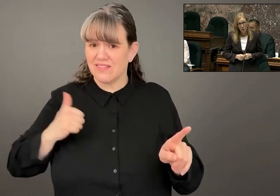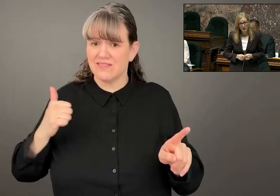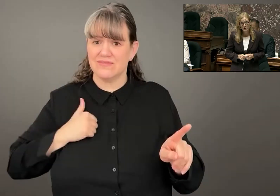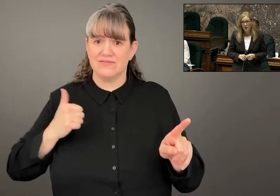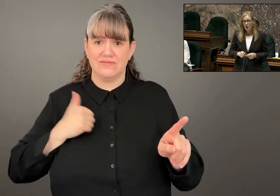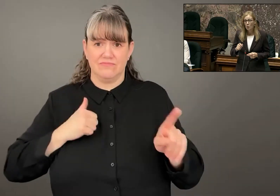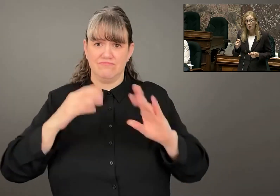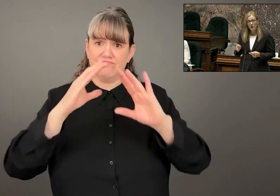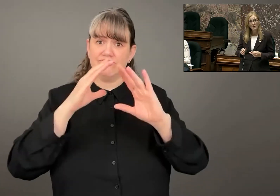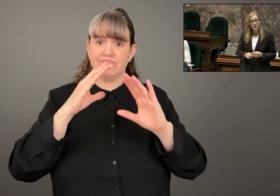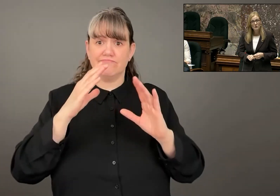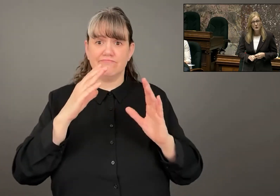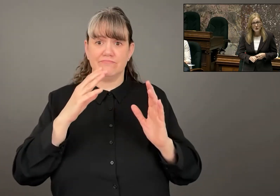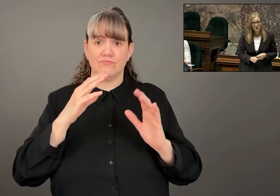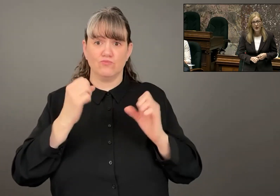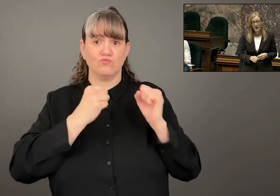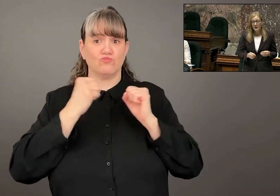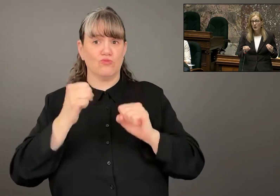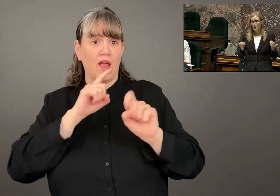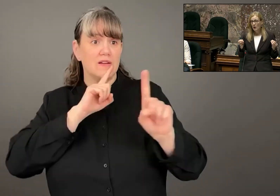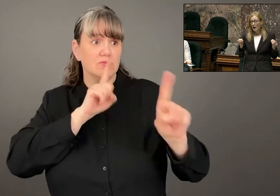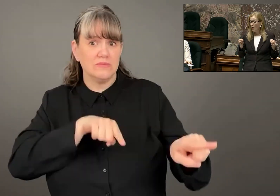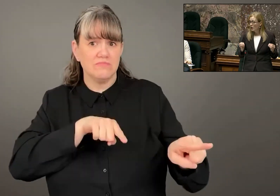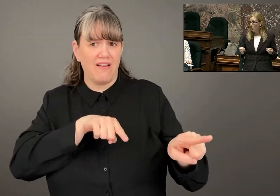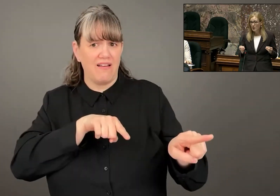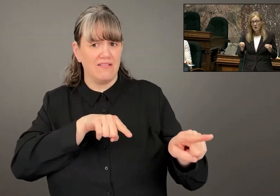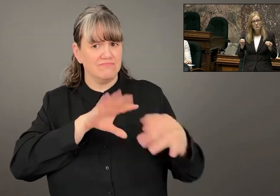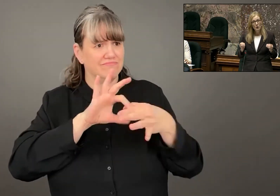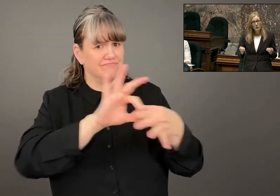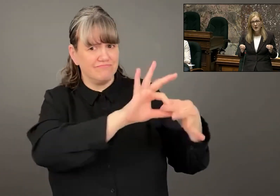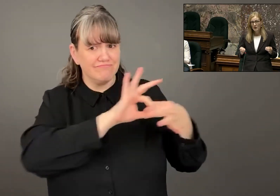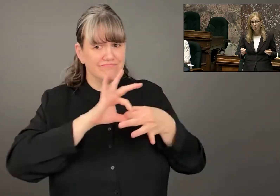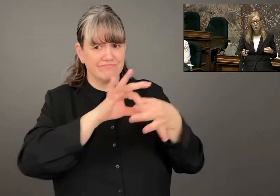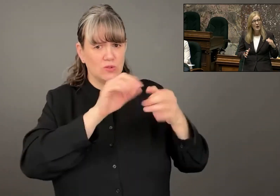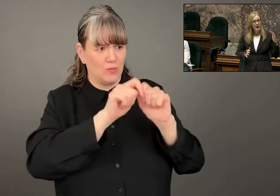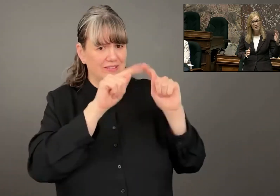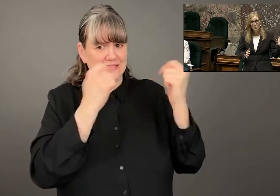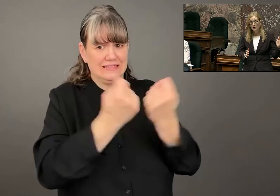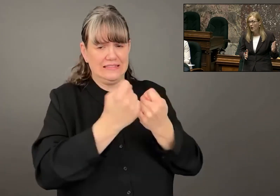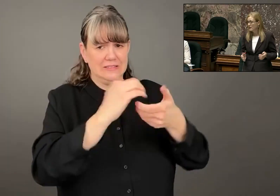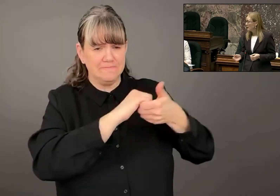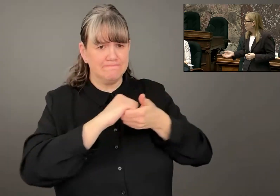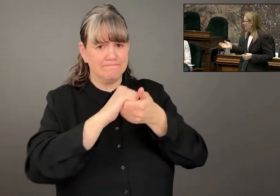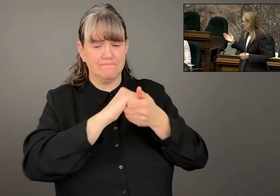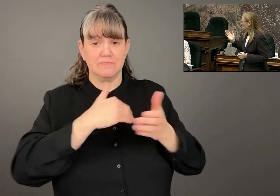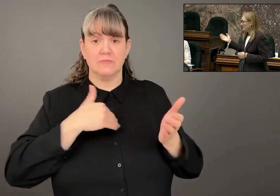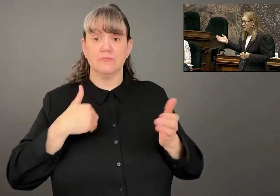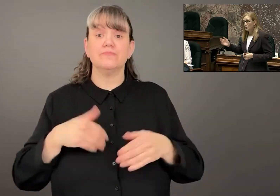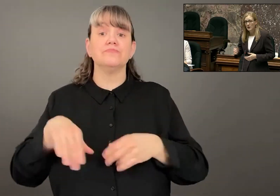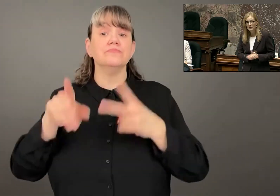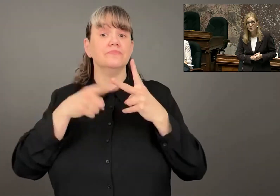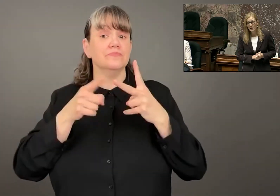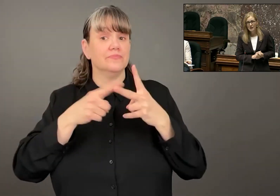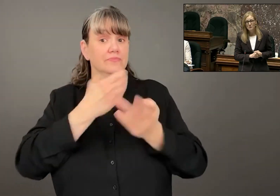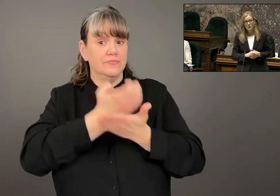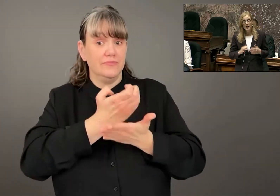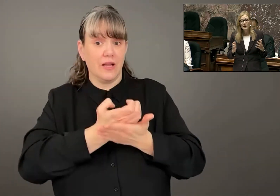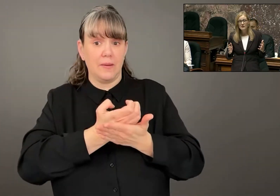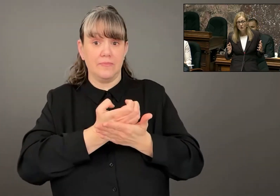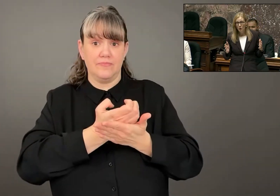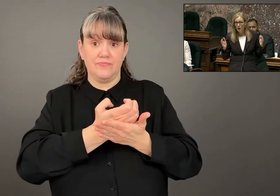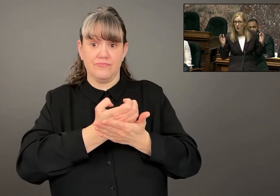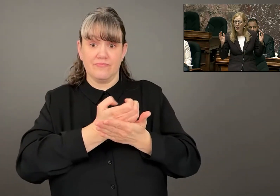deeply important. We're working on diversifying our economy both at home and abroad. Minister Gibson has been